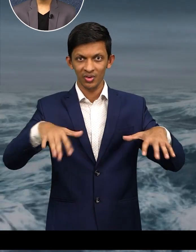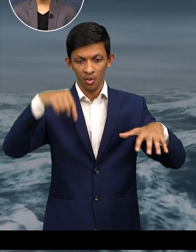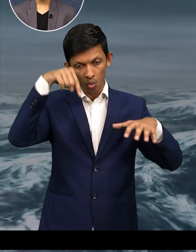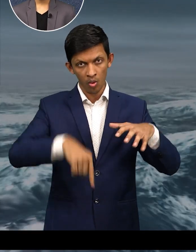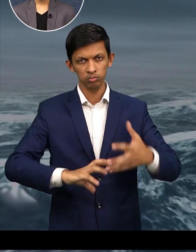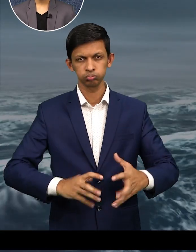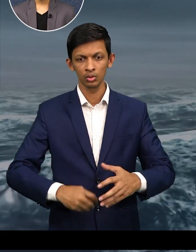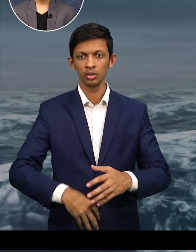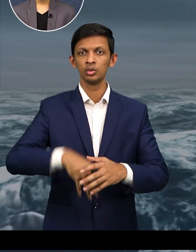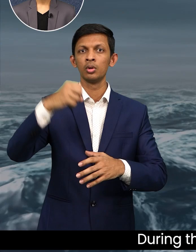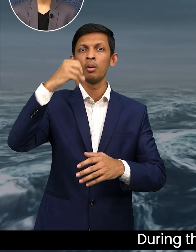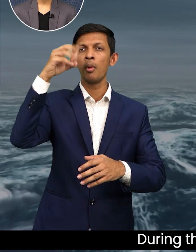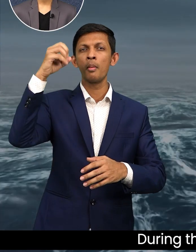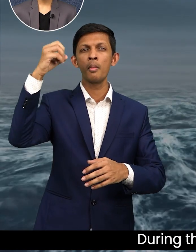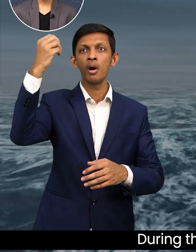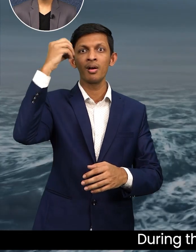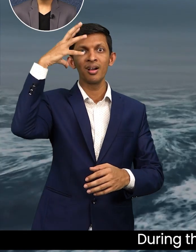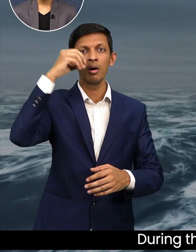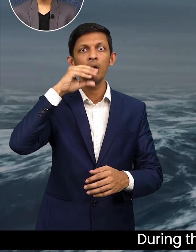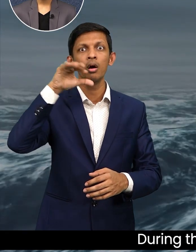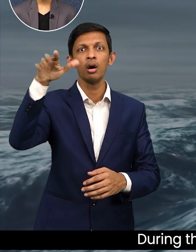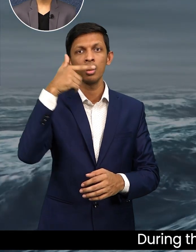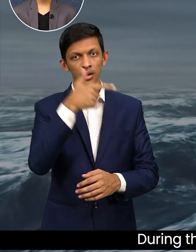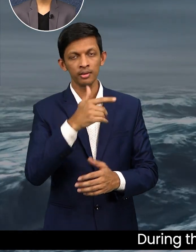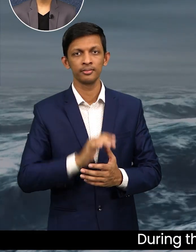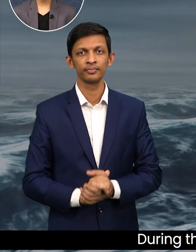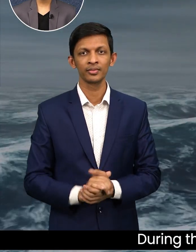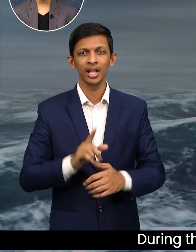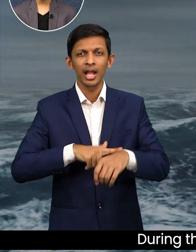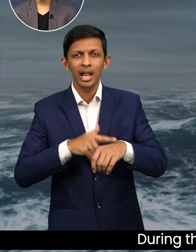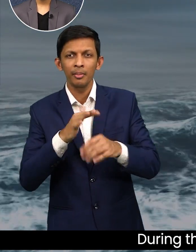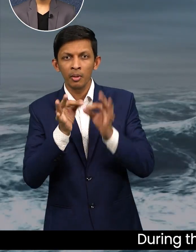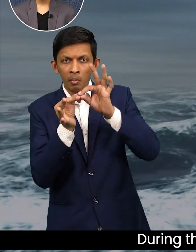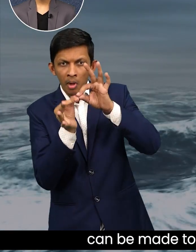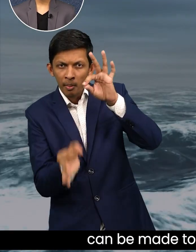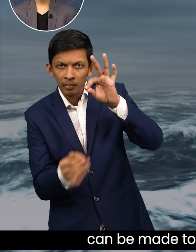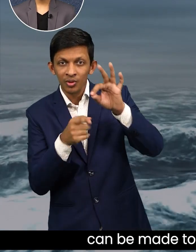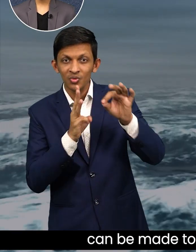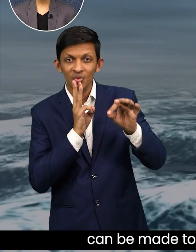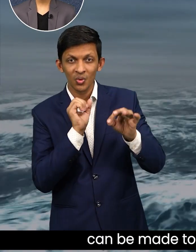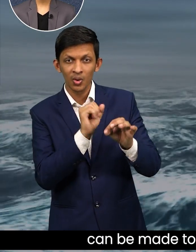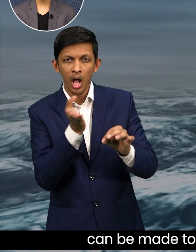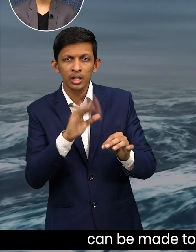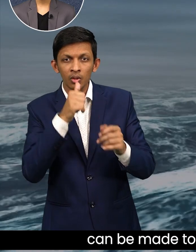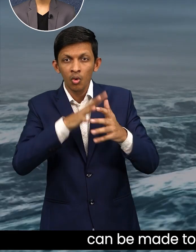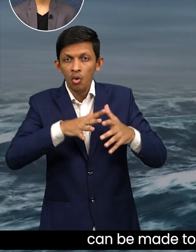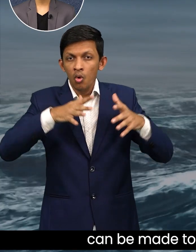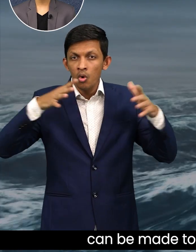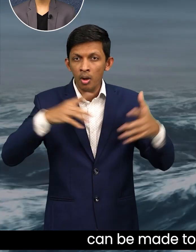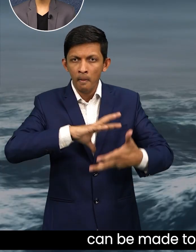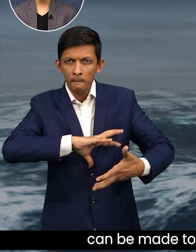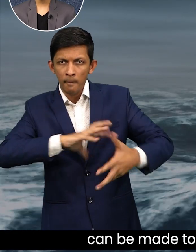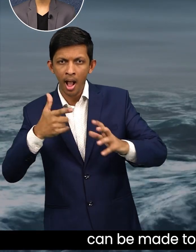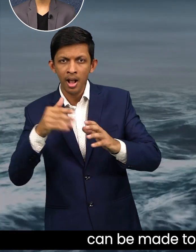Tidal energy. During the high tide, the water from sea can be made to be sent into